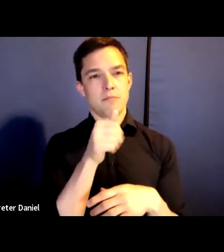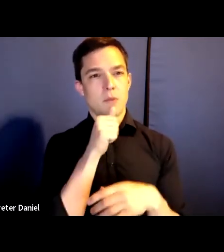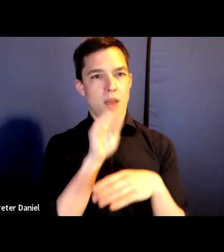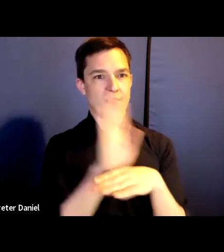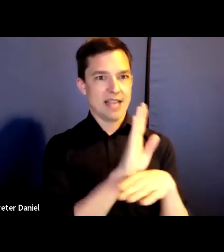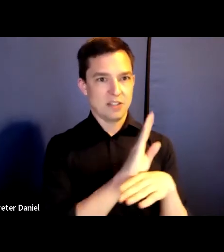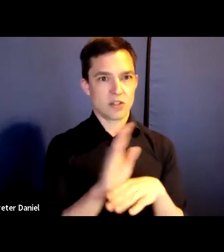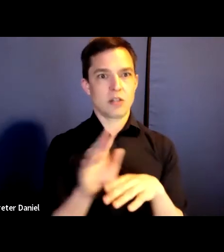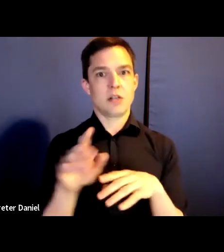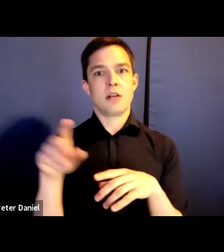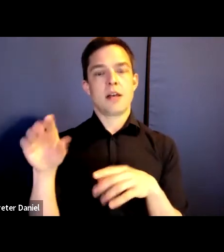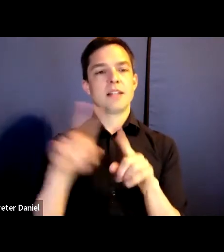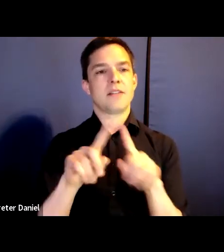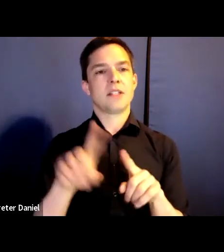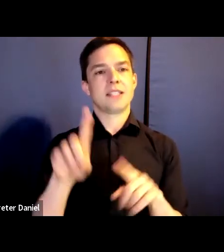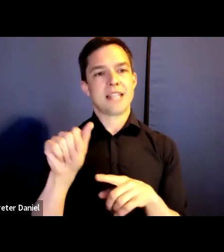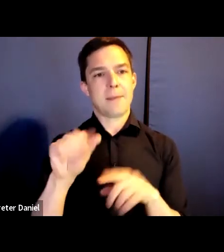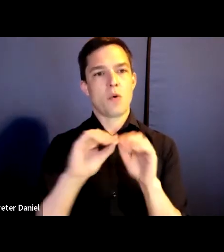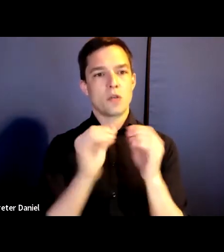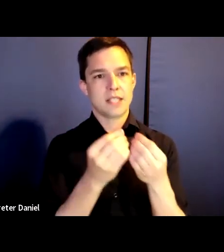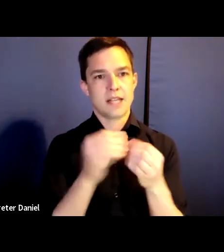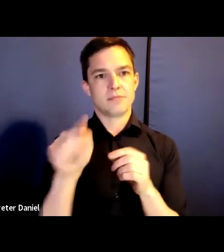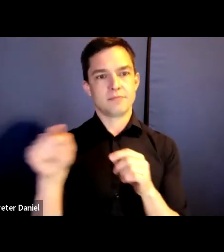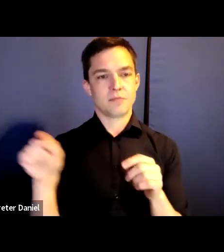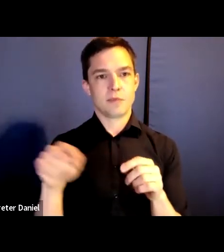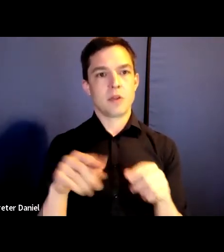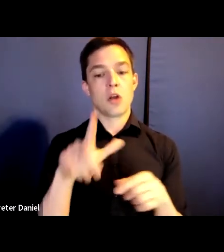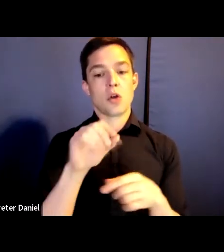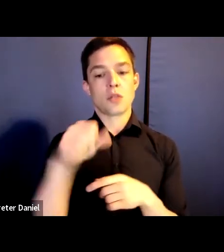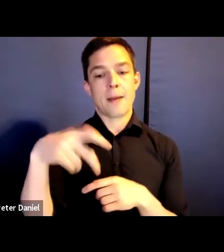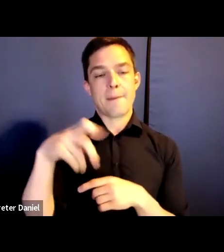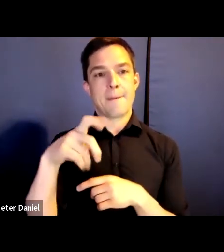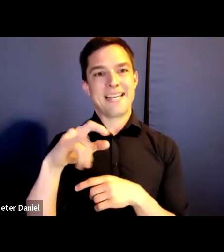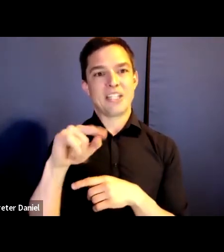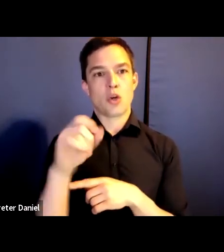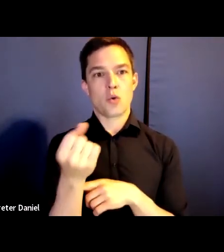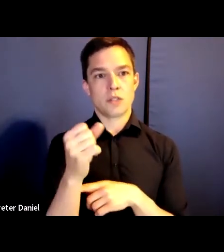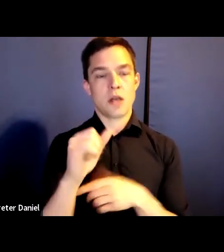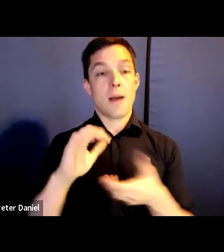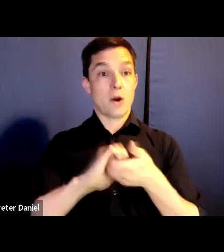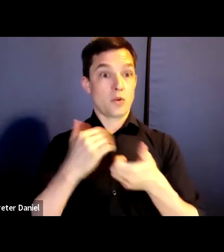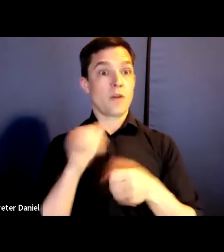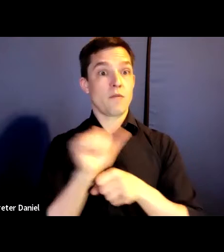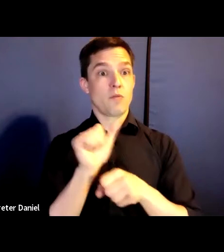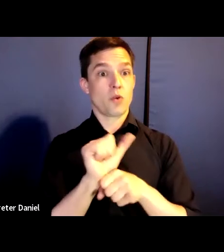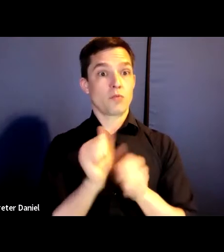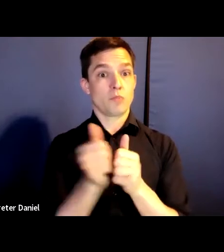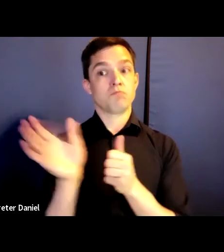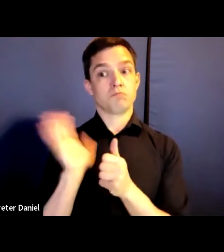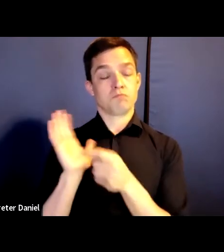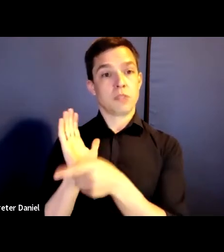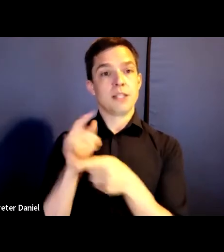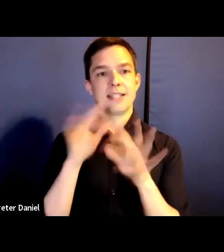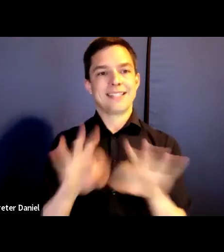people organization. From our work with Los Pipitos Foundation, a partner that I mentioned before, we learned that it's key to work